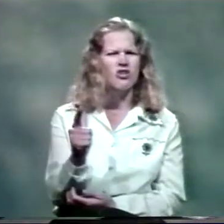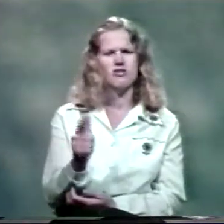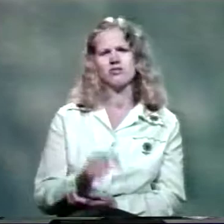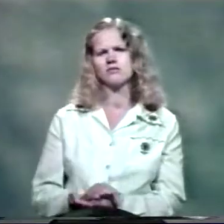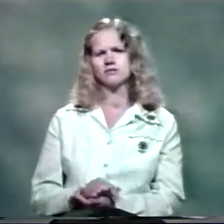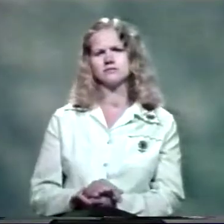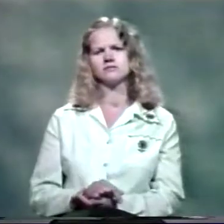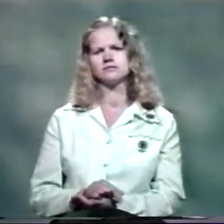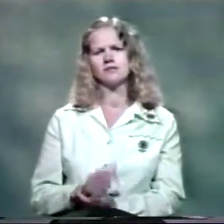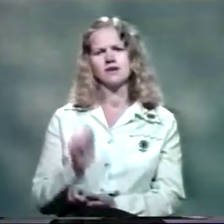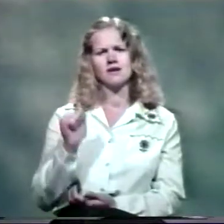At all.